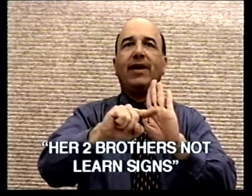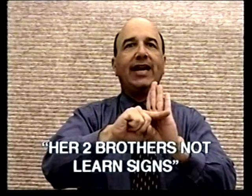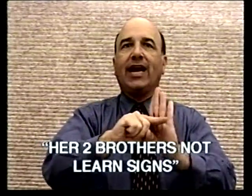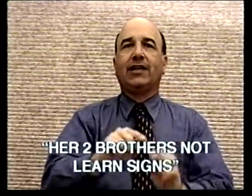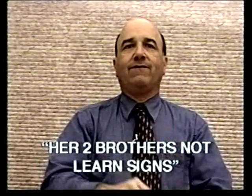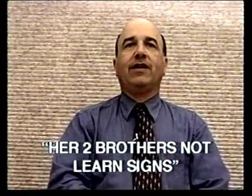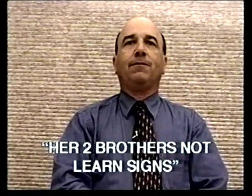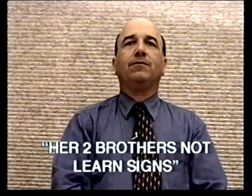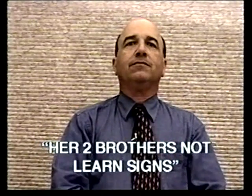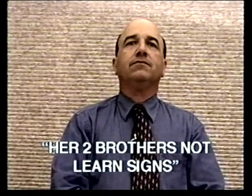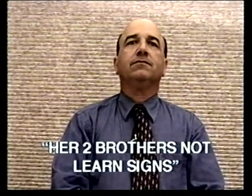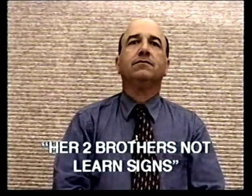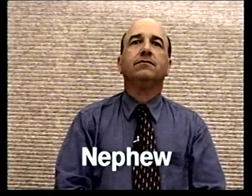a negative.